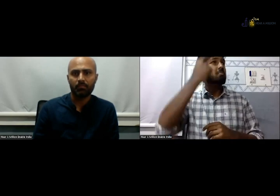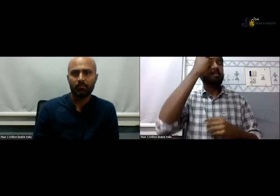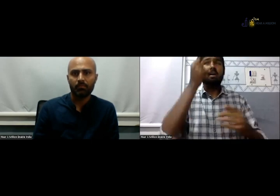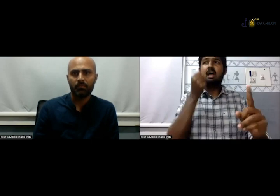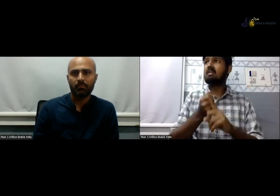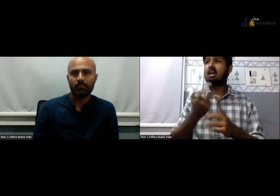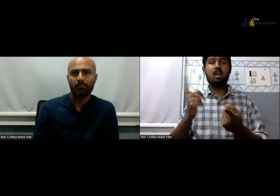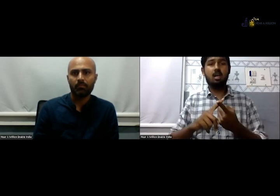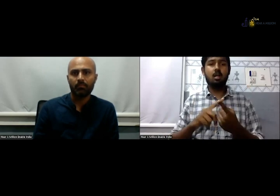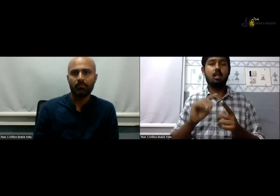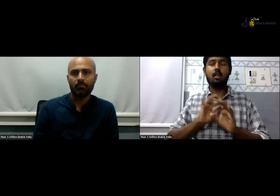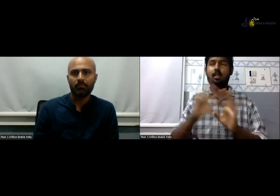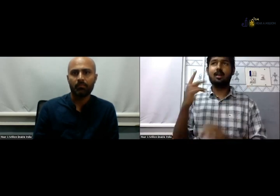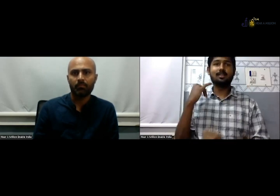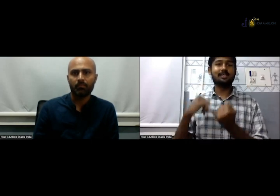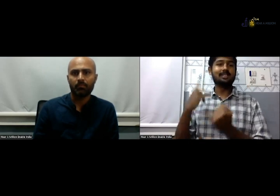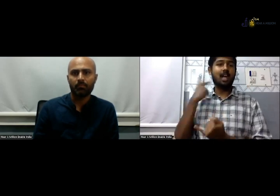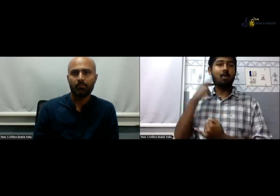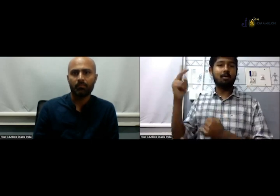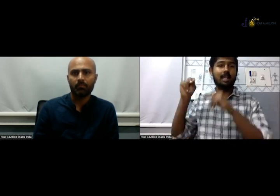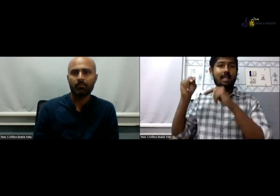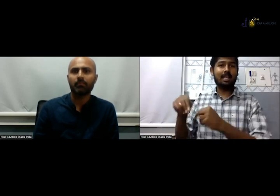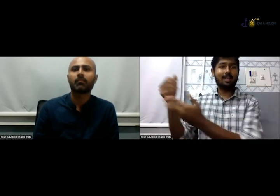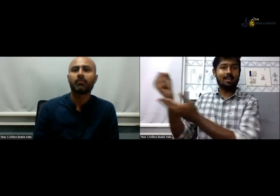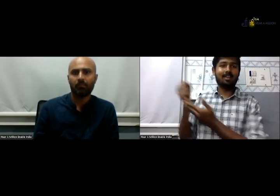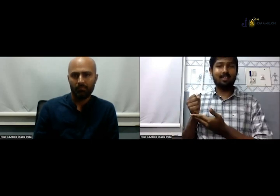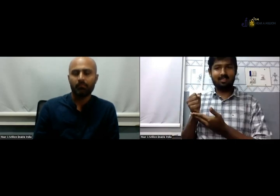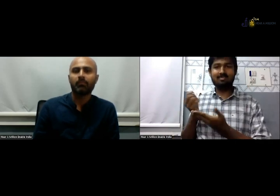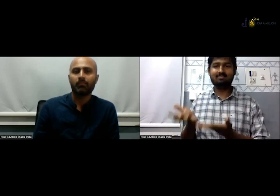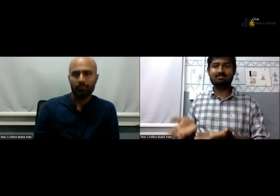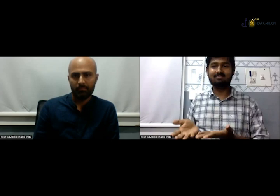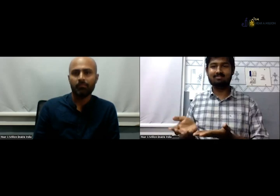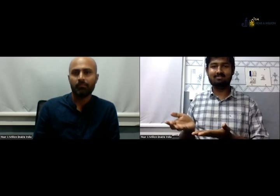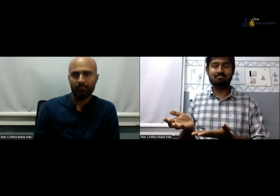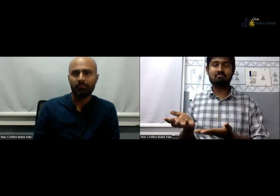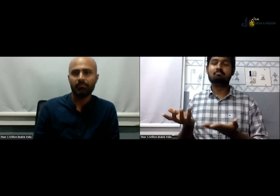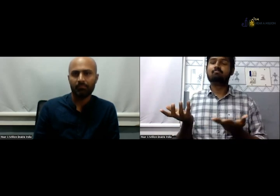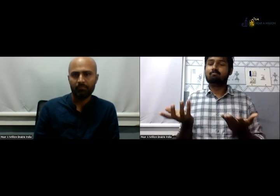Anytime, whenever we needed her, she was there with all the deaf people.